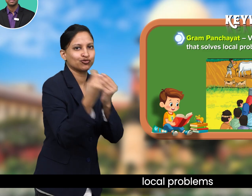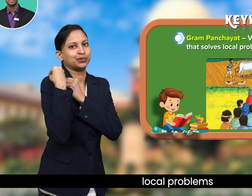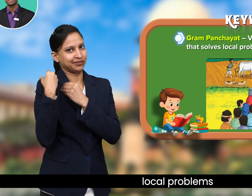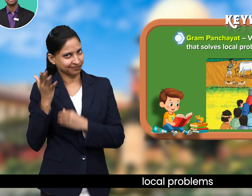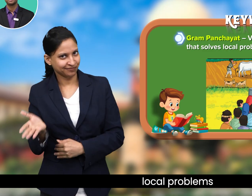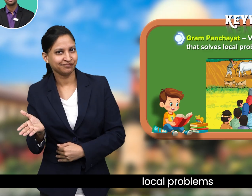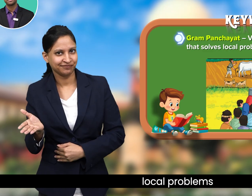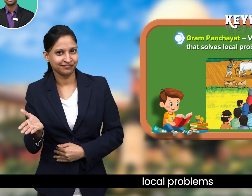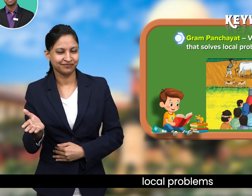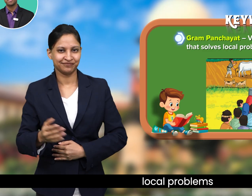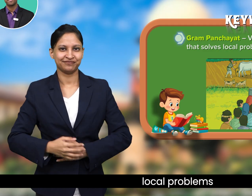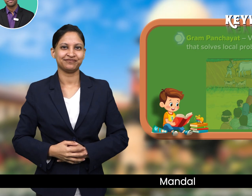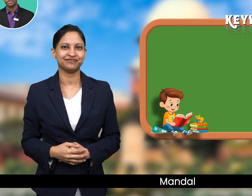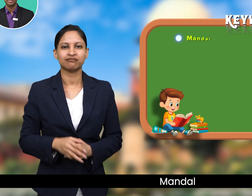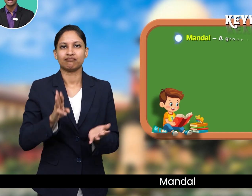problems.